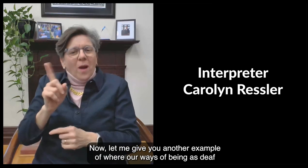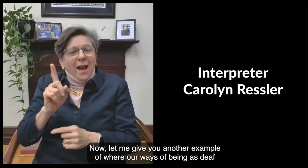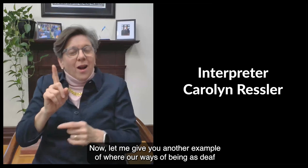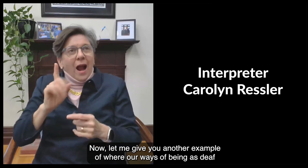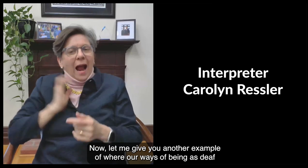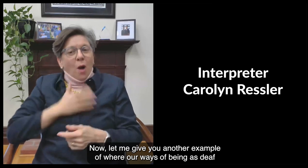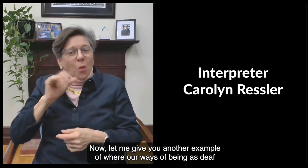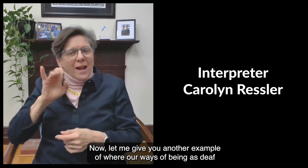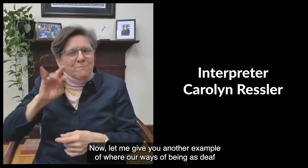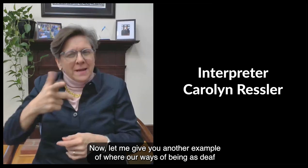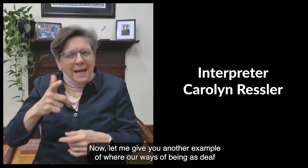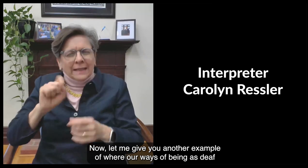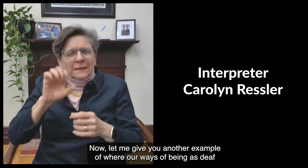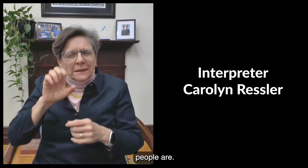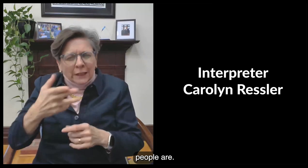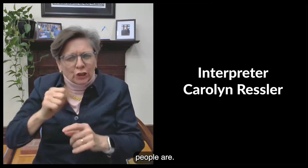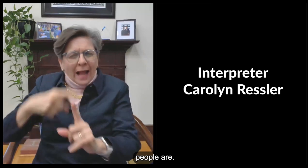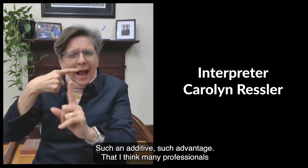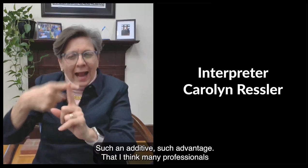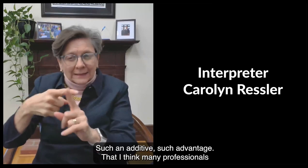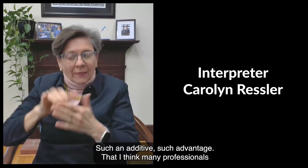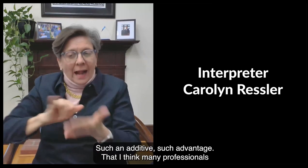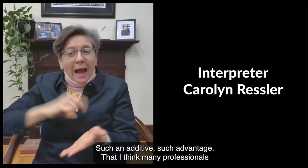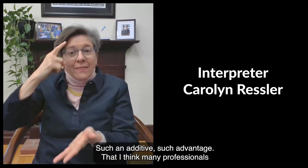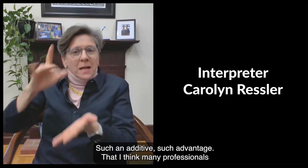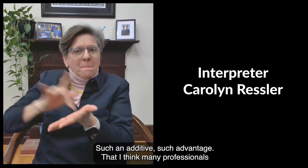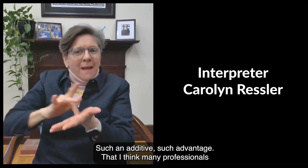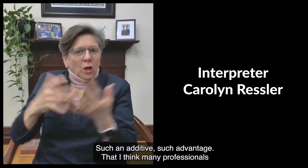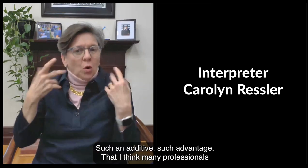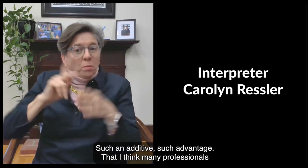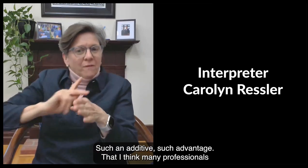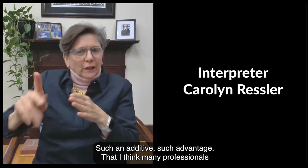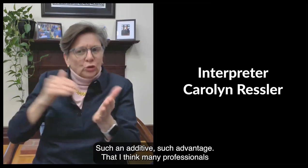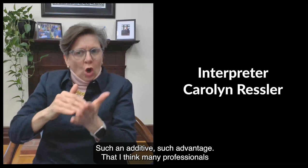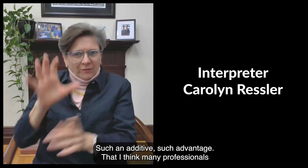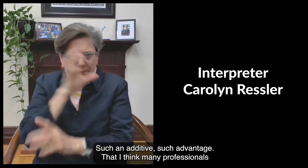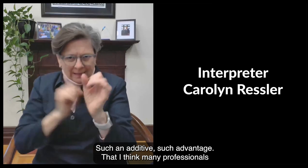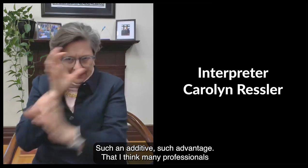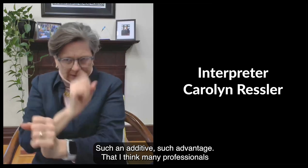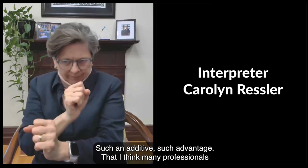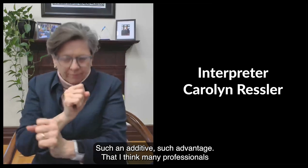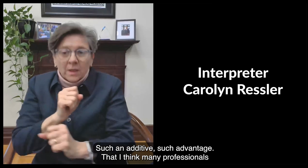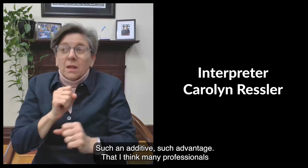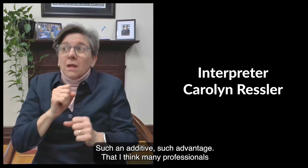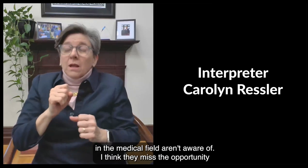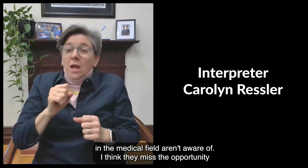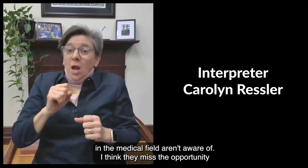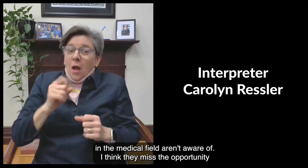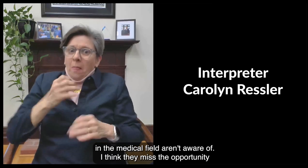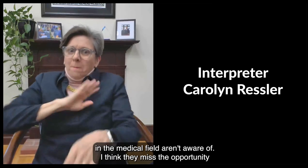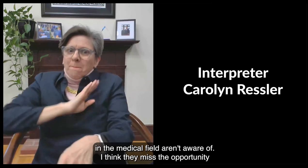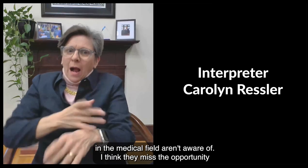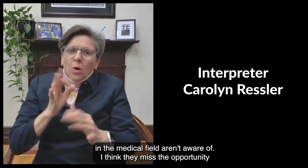Now let me give you another example of where our ways of being as deaf people are such an additive, such an advantage that I